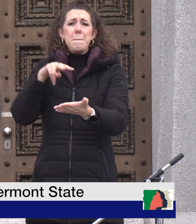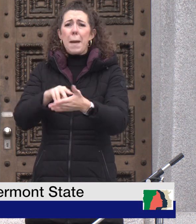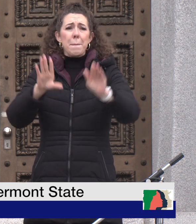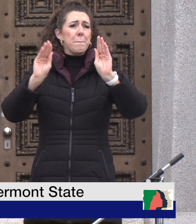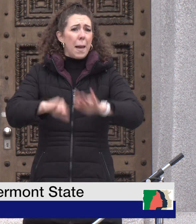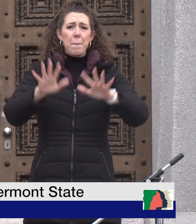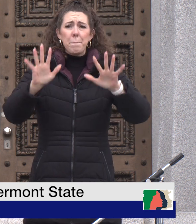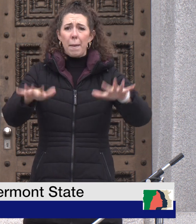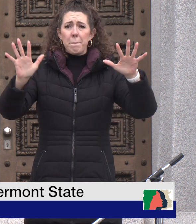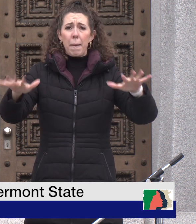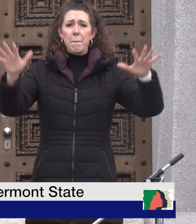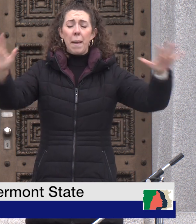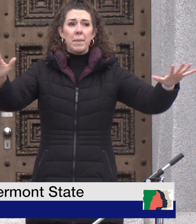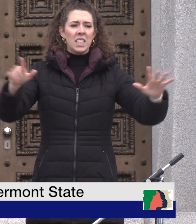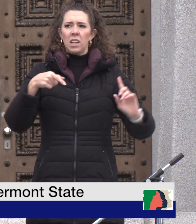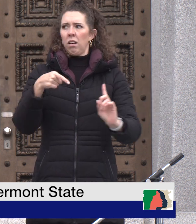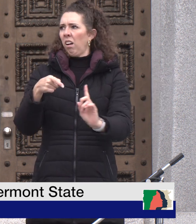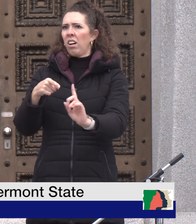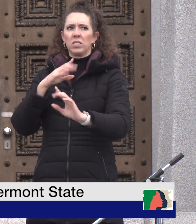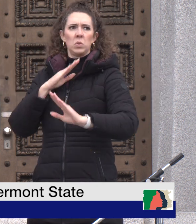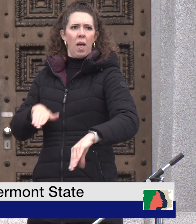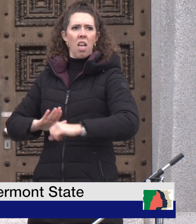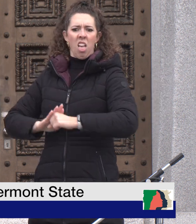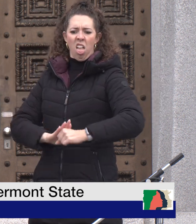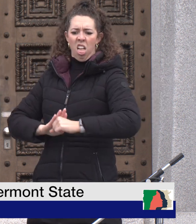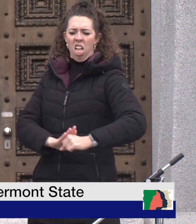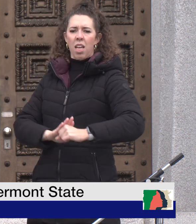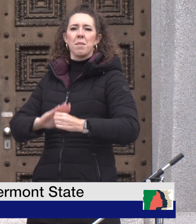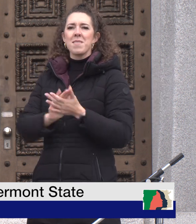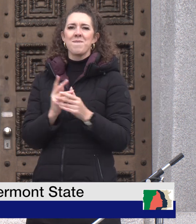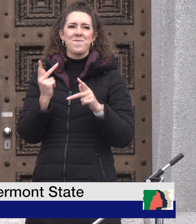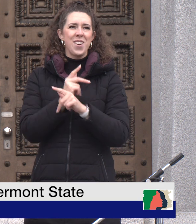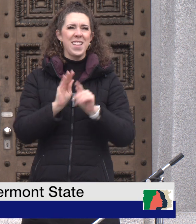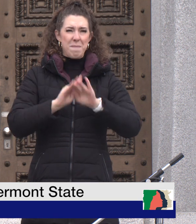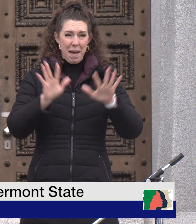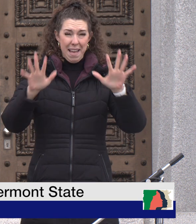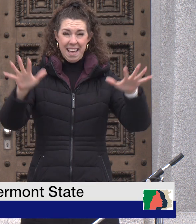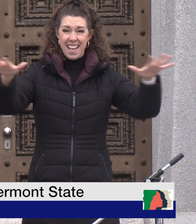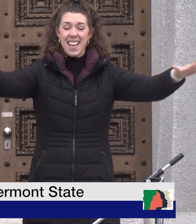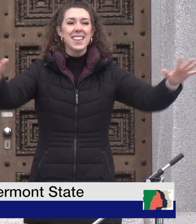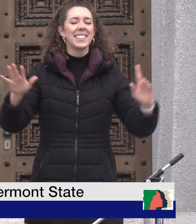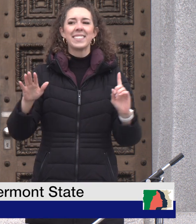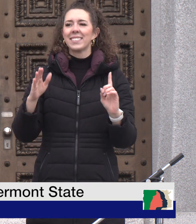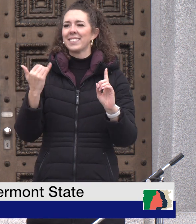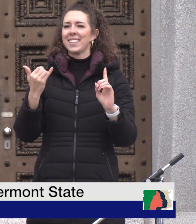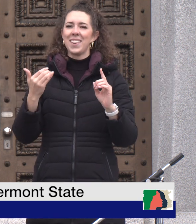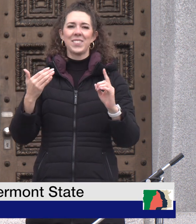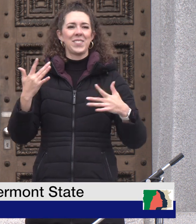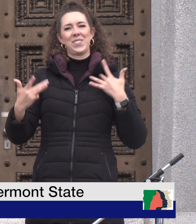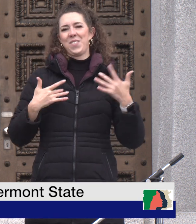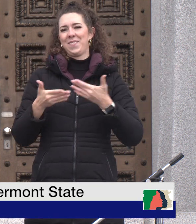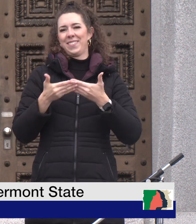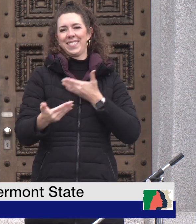you try to quiet it down. Here's to a joyful next 4 years.